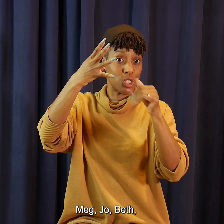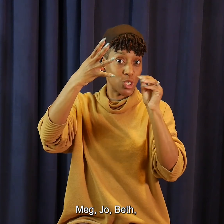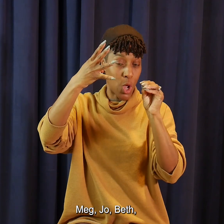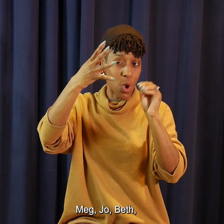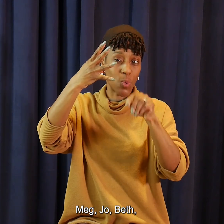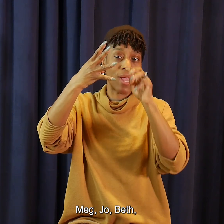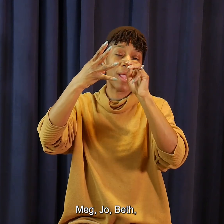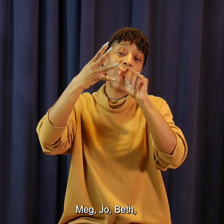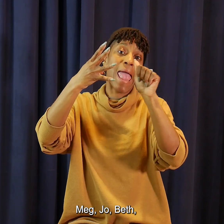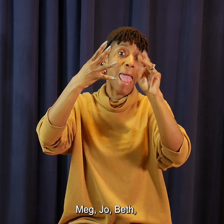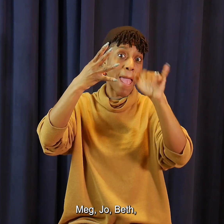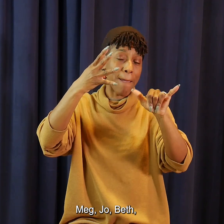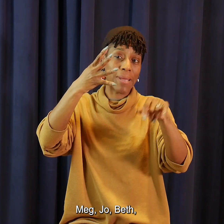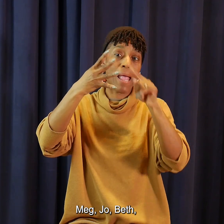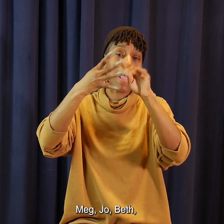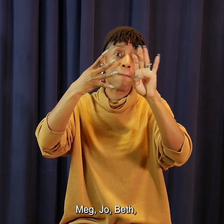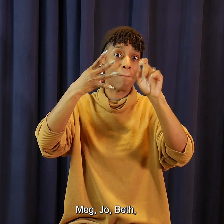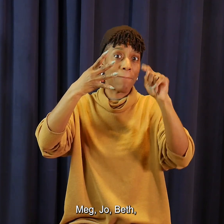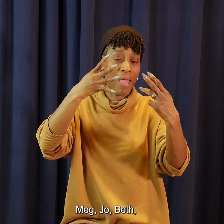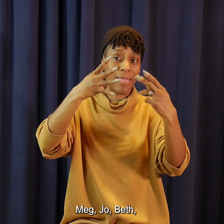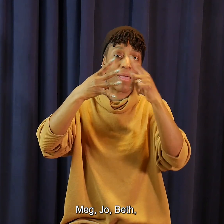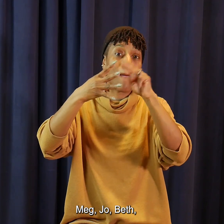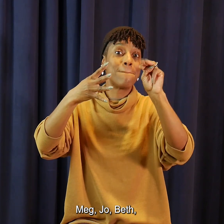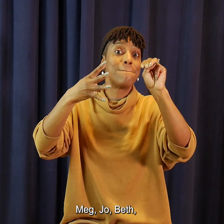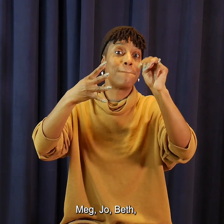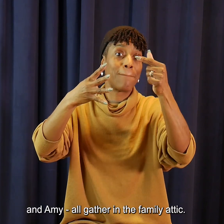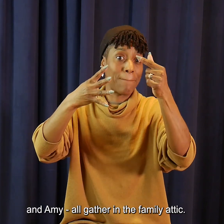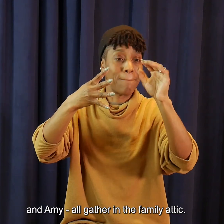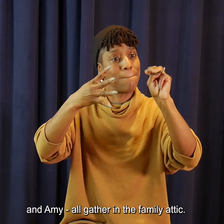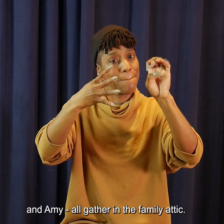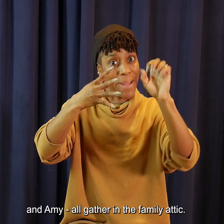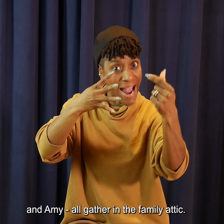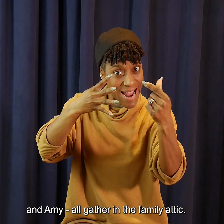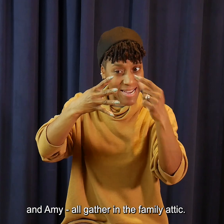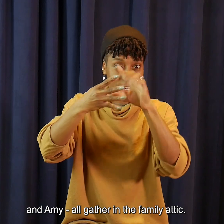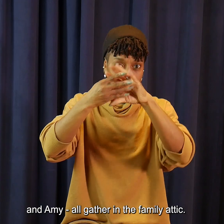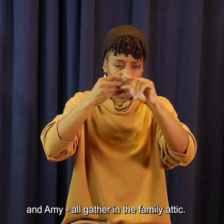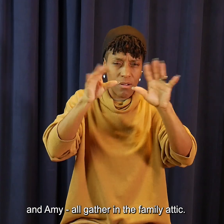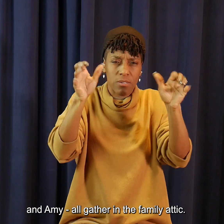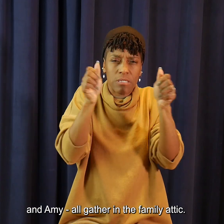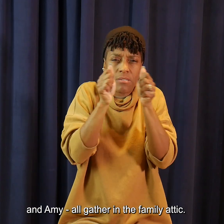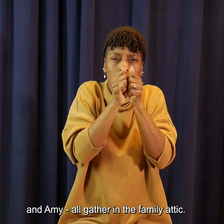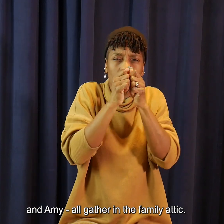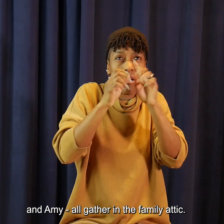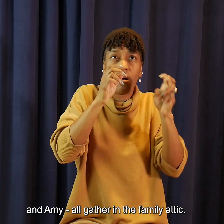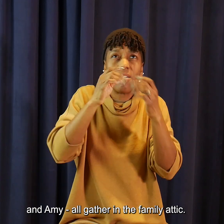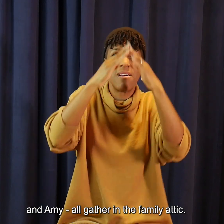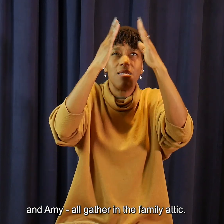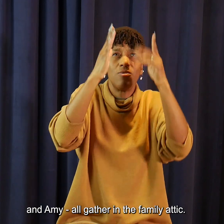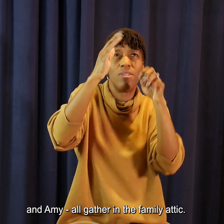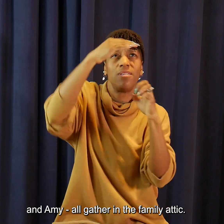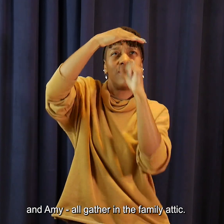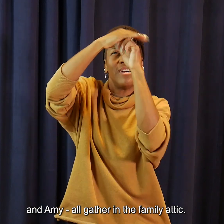Meg, Jo, Beth, and Amy, all gather in the family